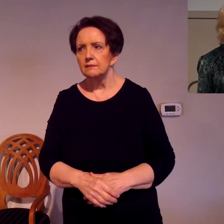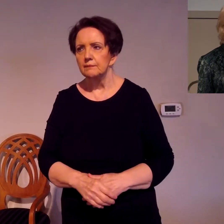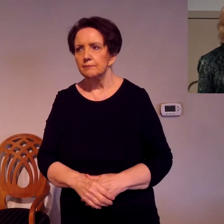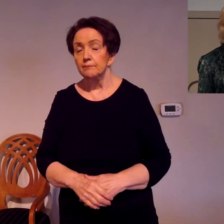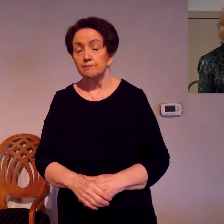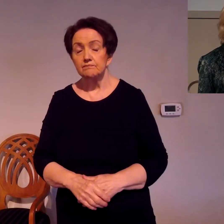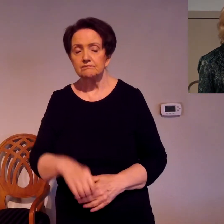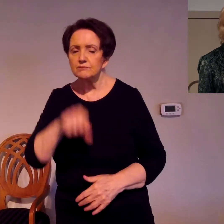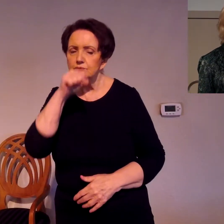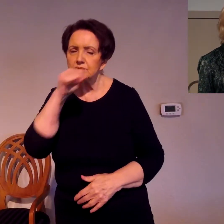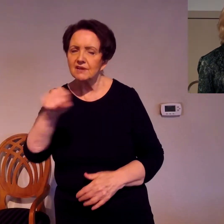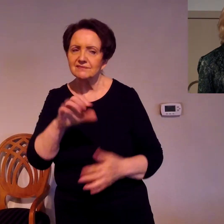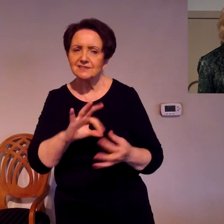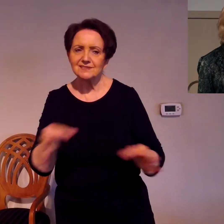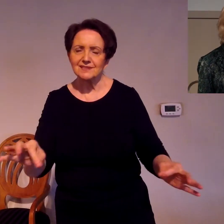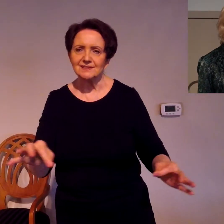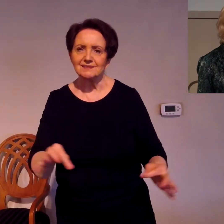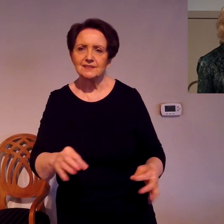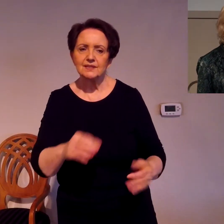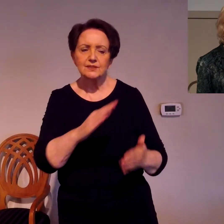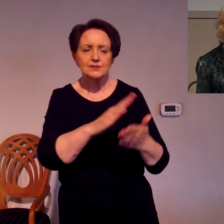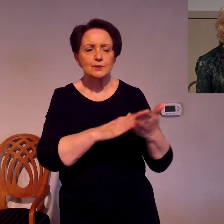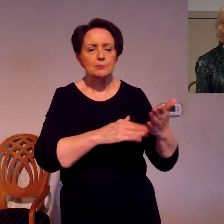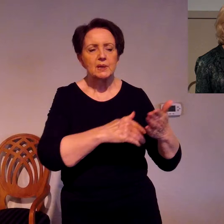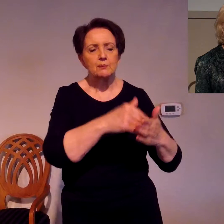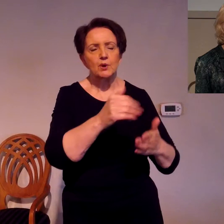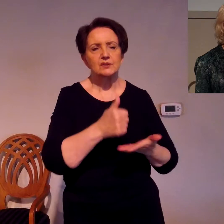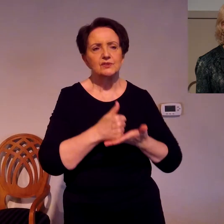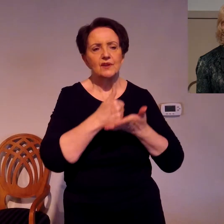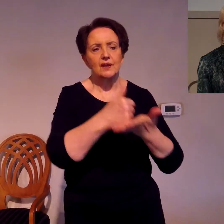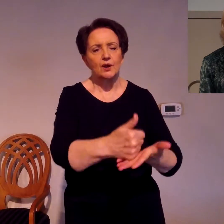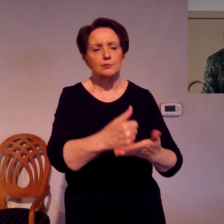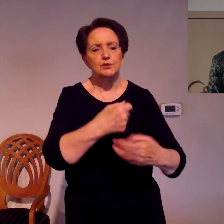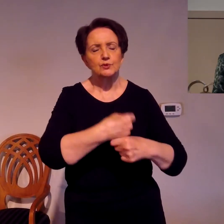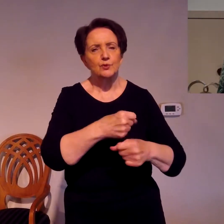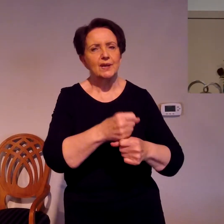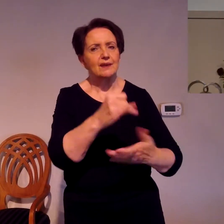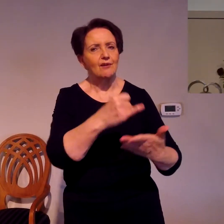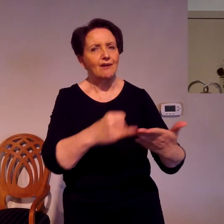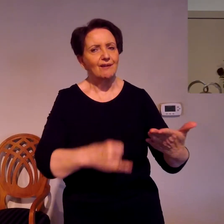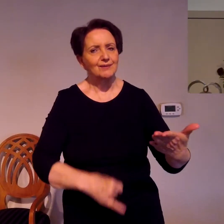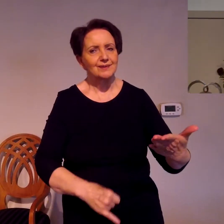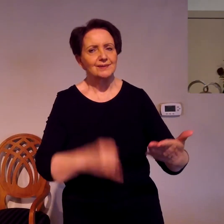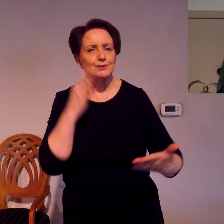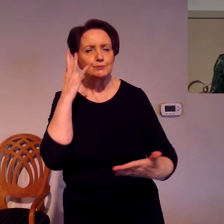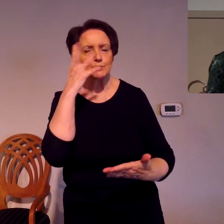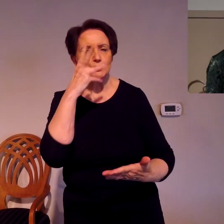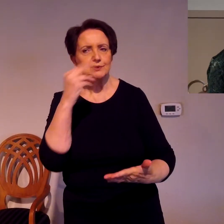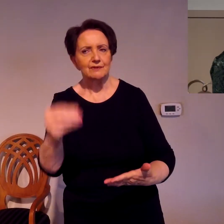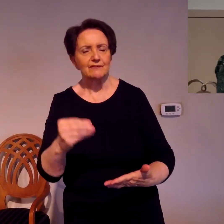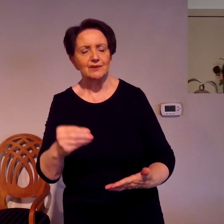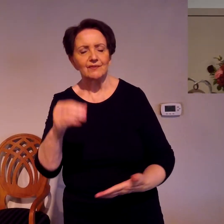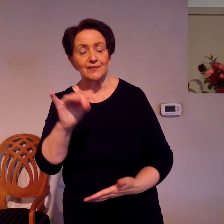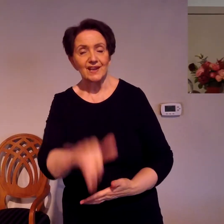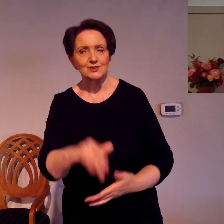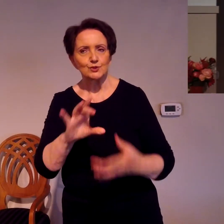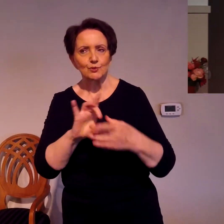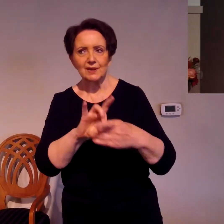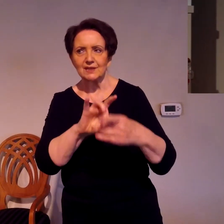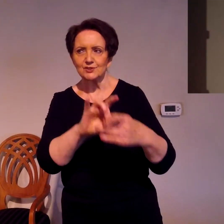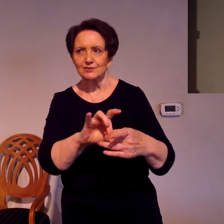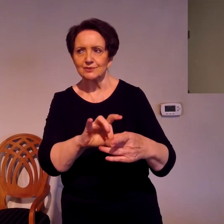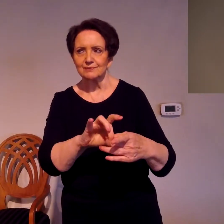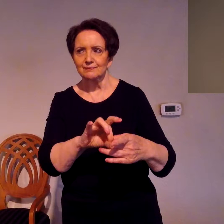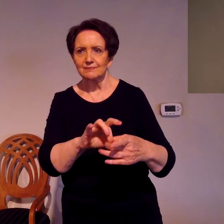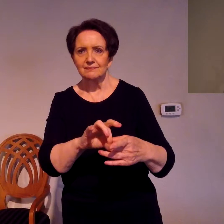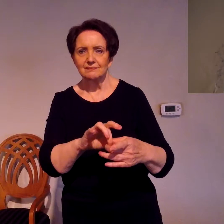I love this sentence. It's a paintbrush that helps create the beautiful work of art that is your relationship. But you see, that's not